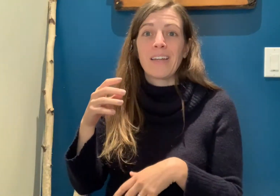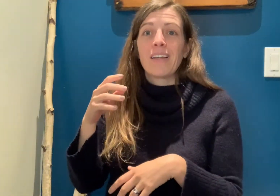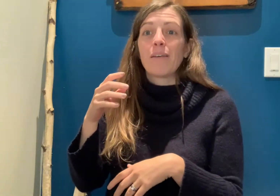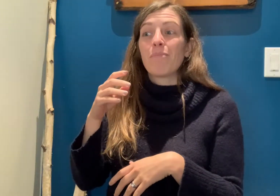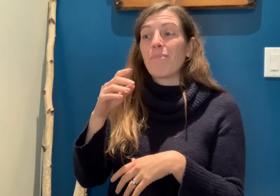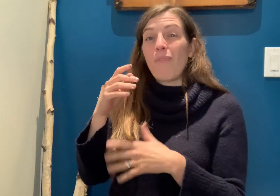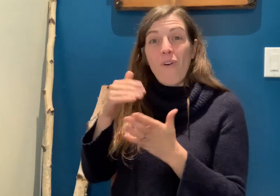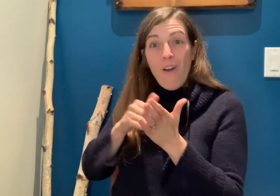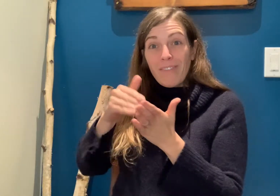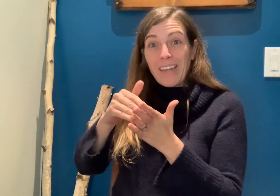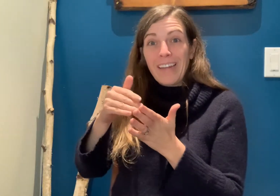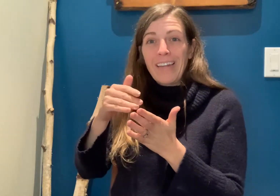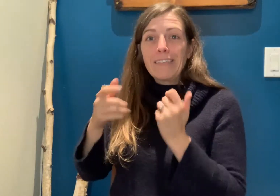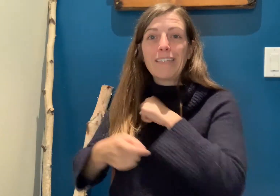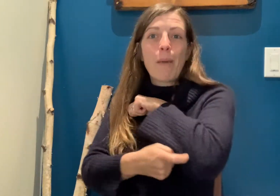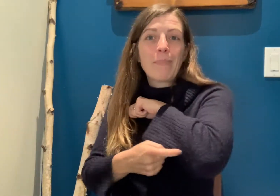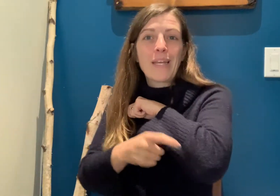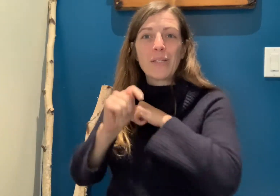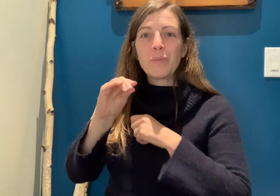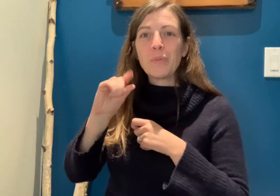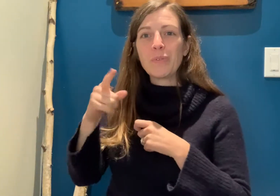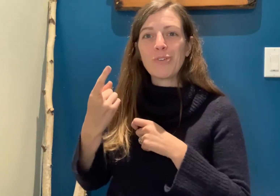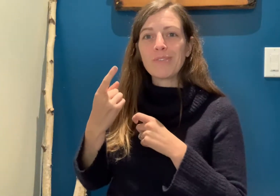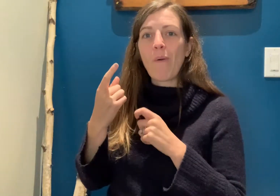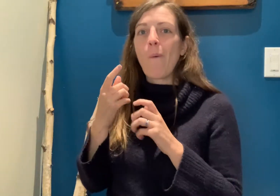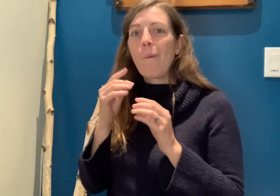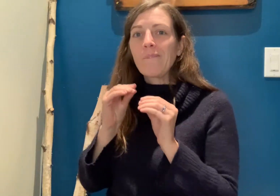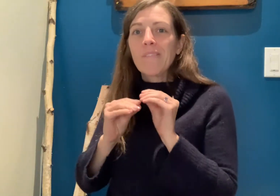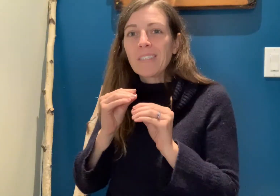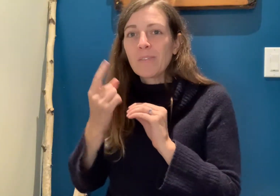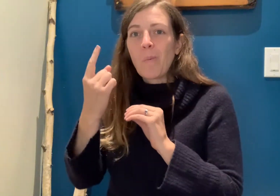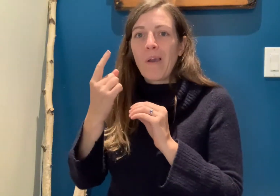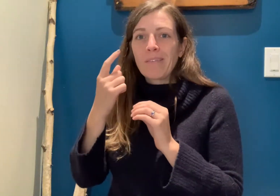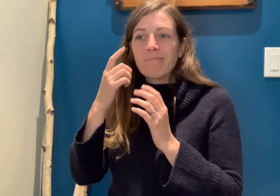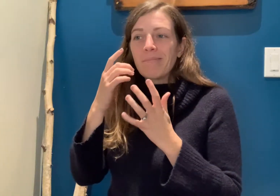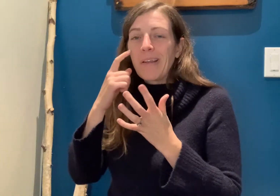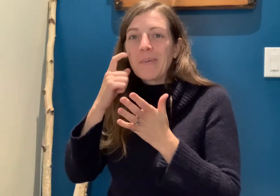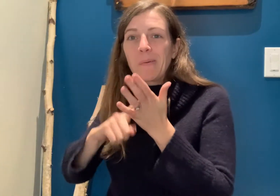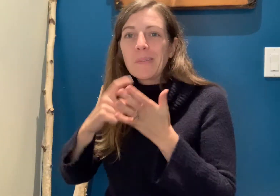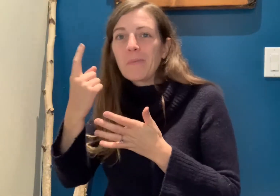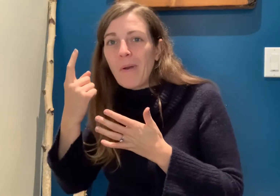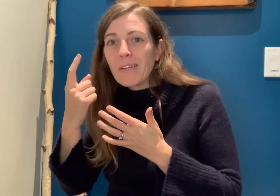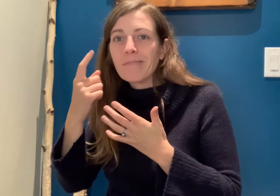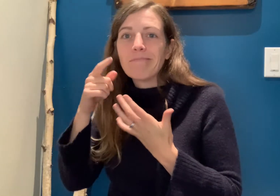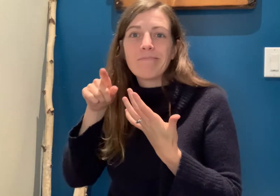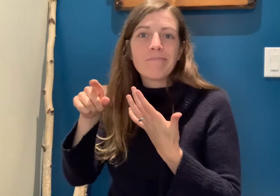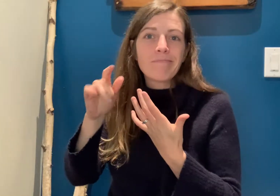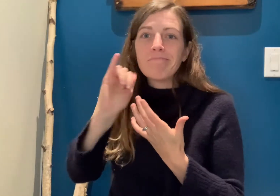edit your spreadsheets in Excel directly. It can be really tempting to just, fix one little thing or,